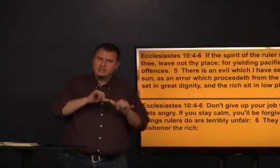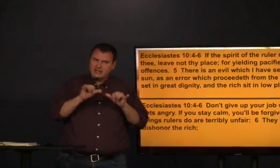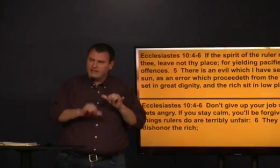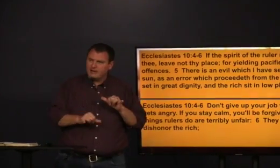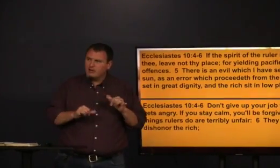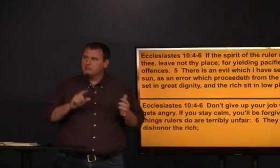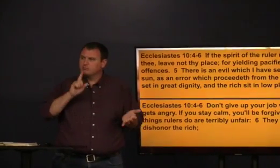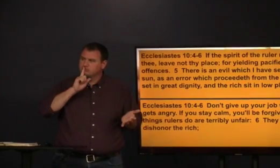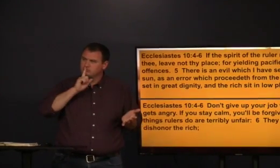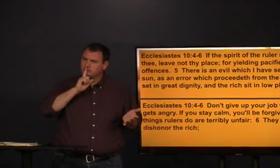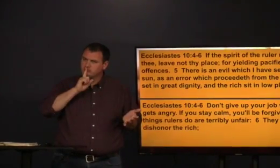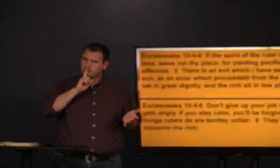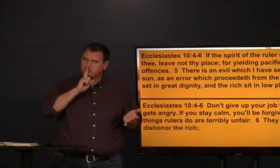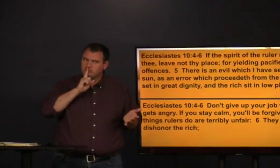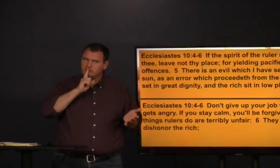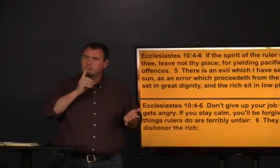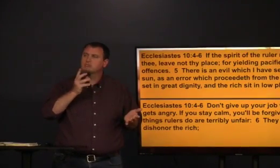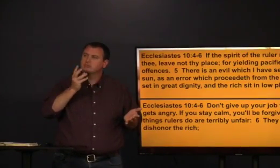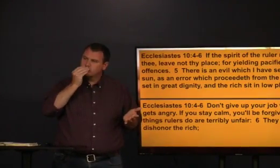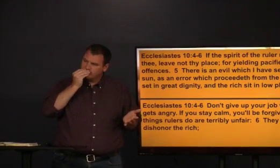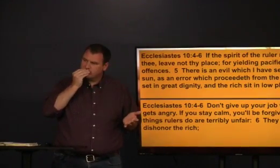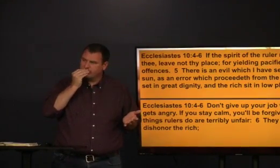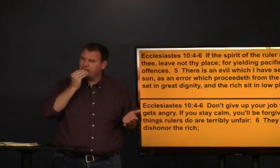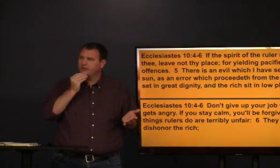Stay there. Shut your mouth.